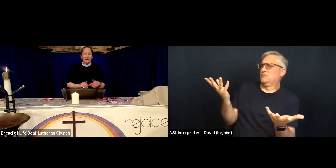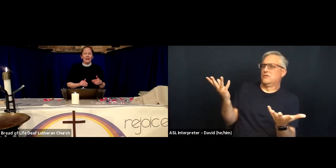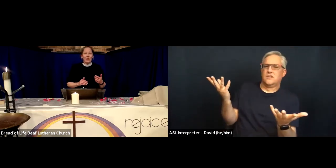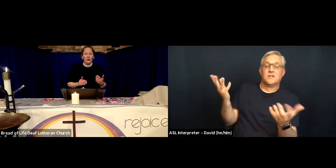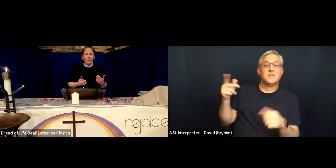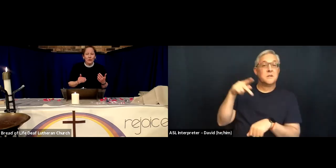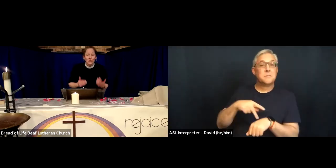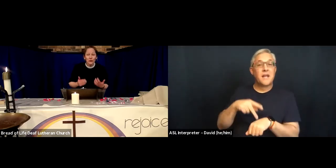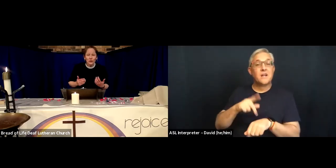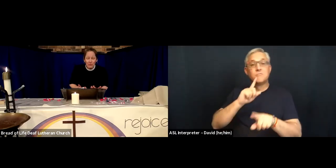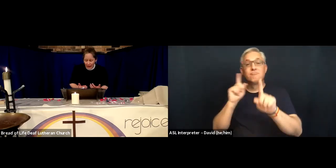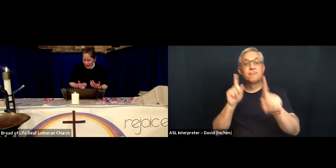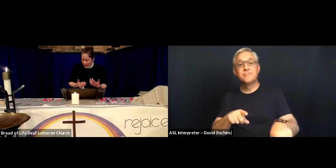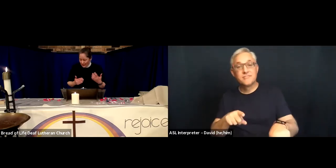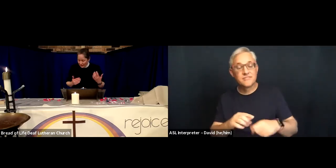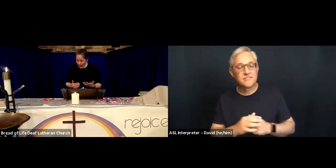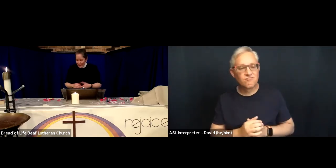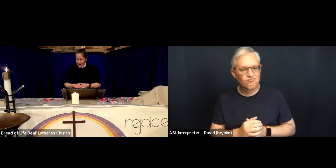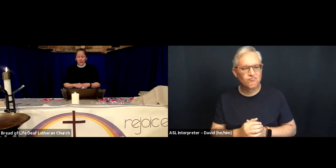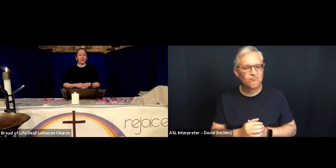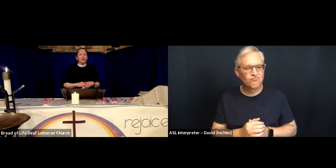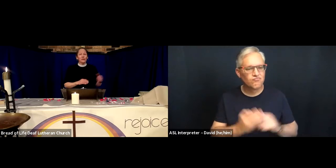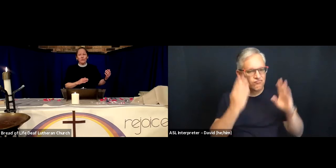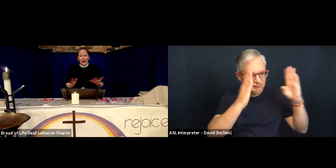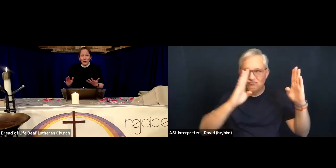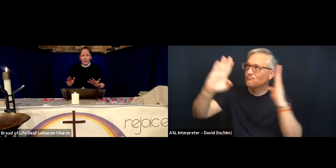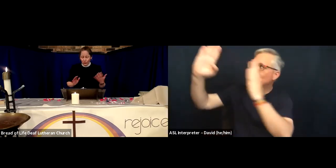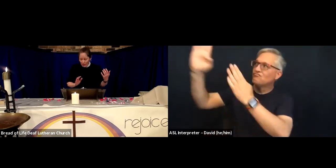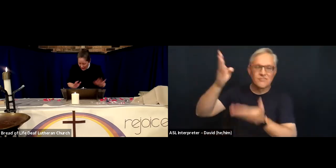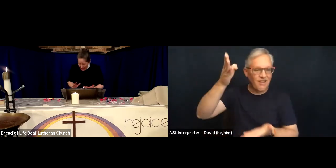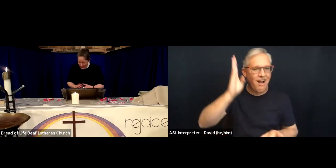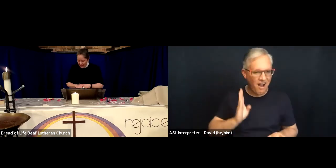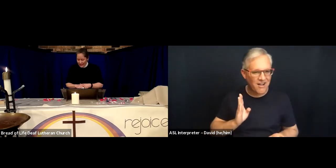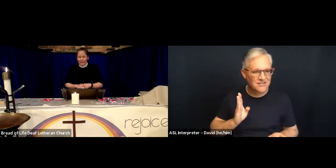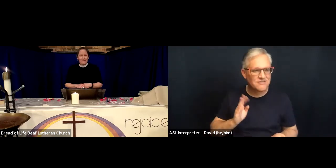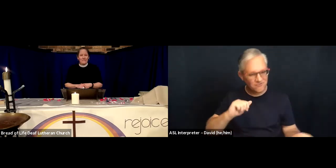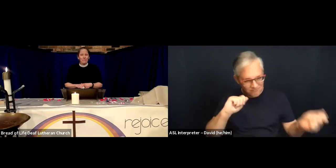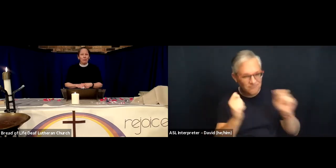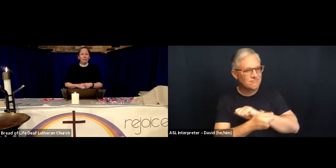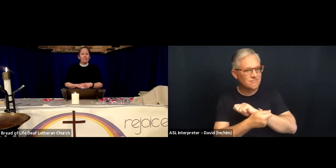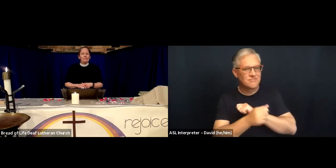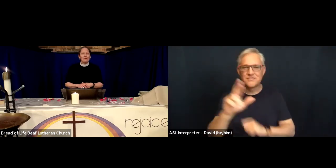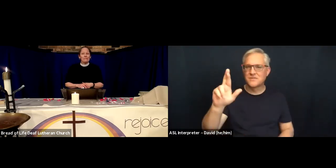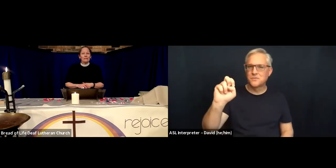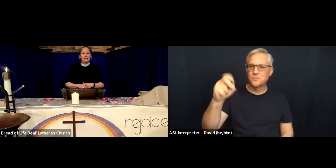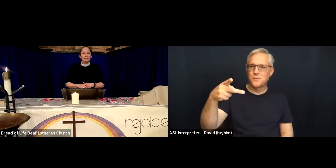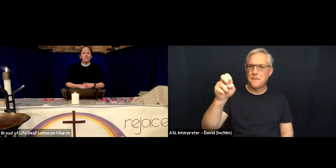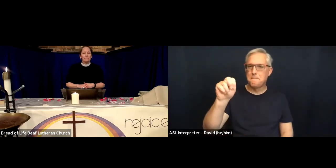Peter said, turn back to God. Turn around. Repent.